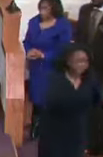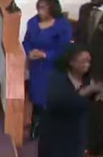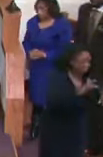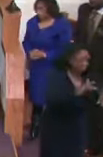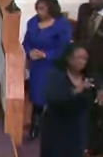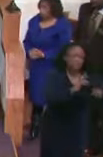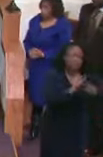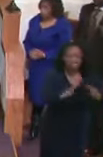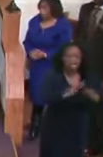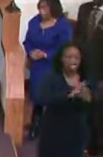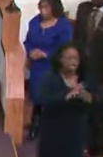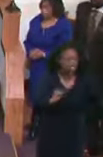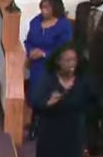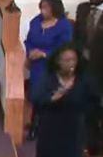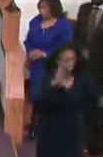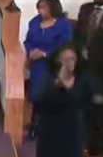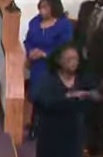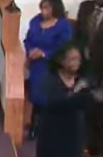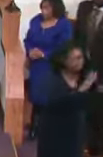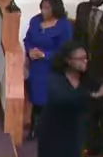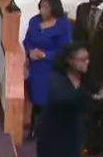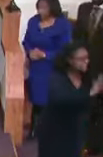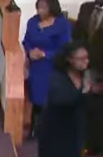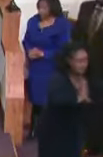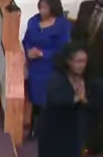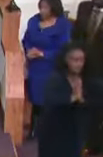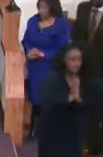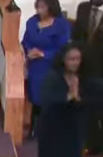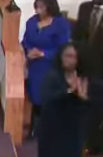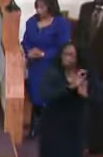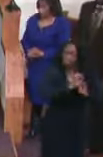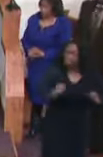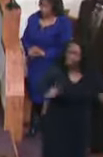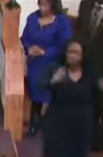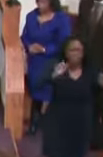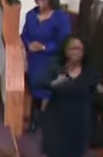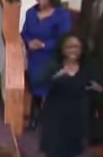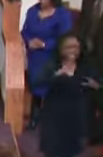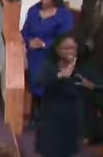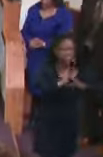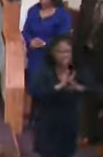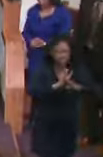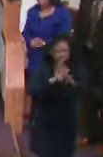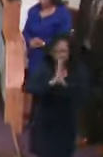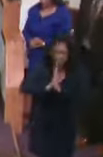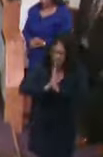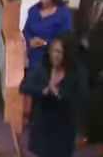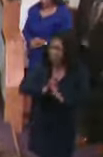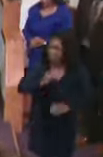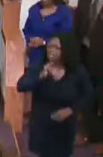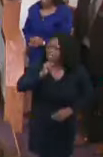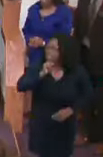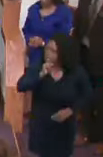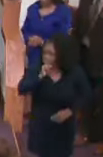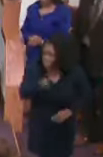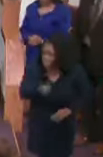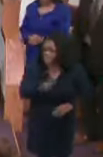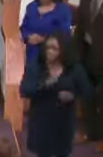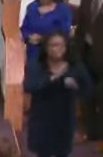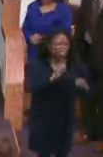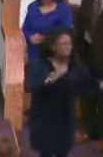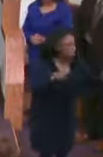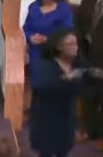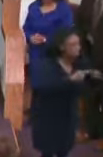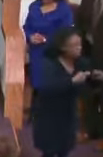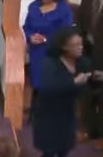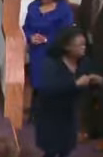stop prayer. Nothing can stop prayer. There is no power shortage.